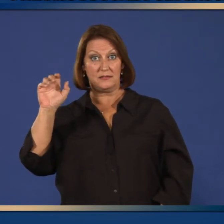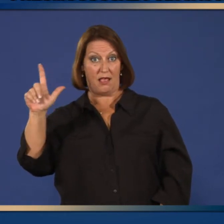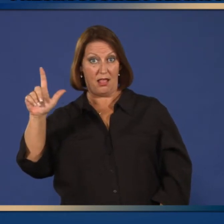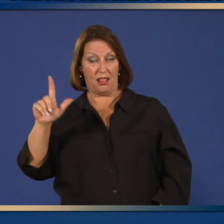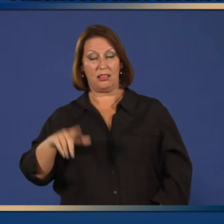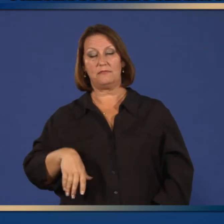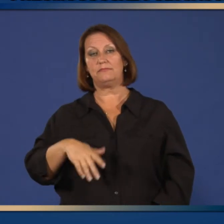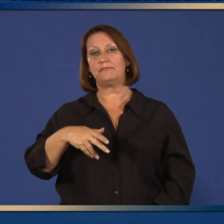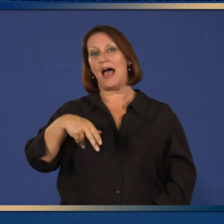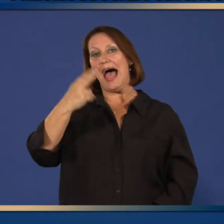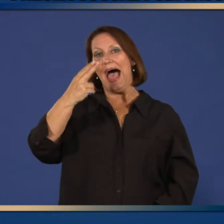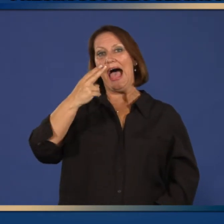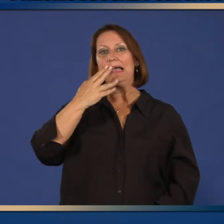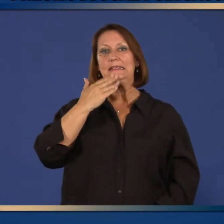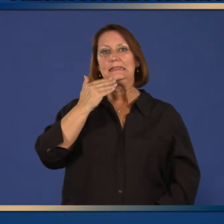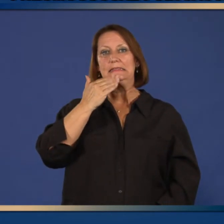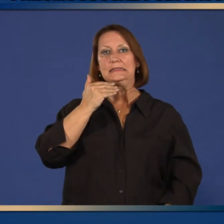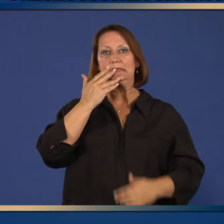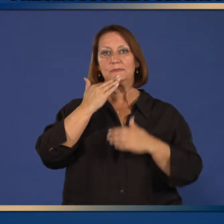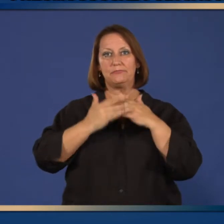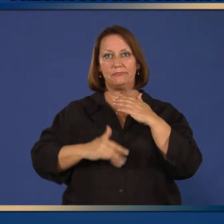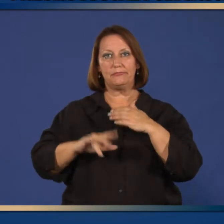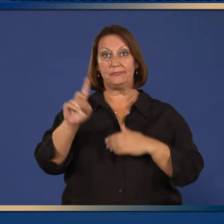sickle cell disease,